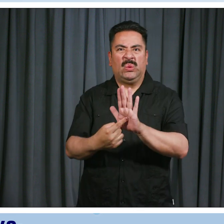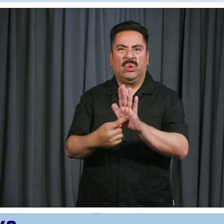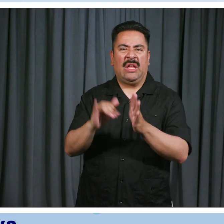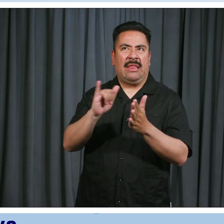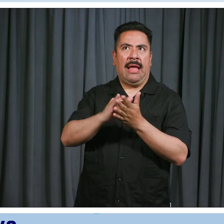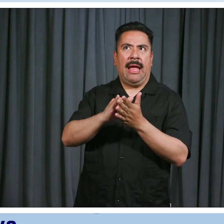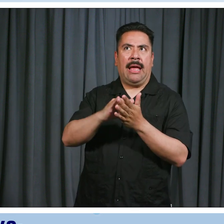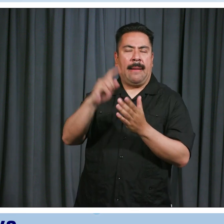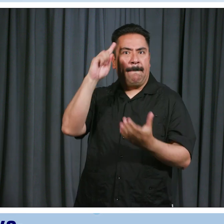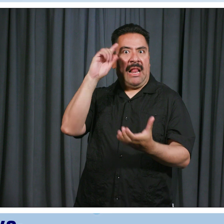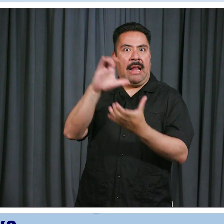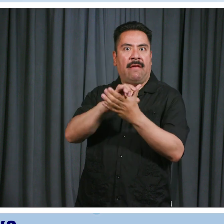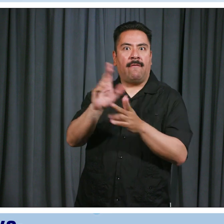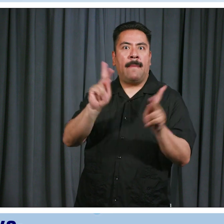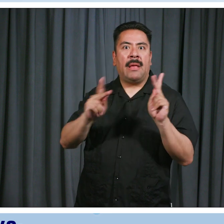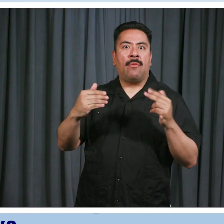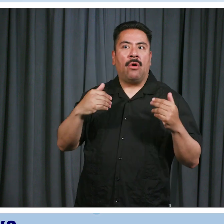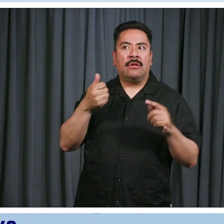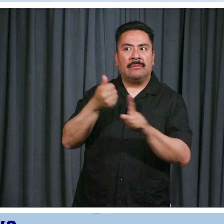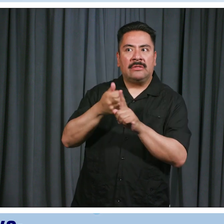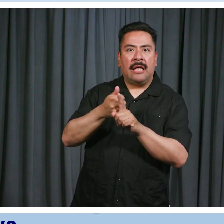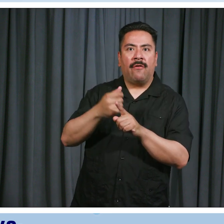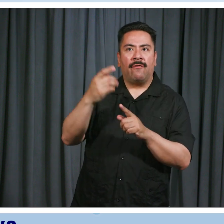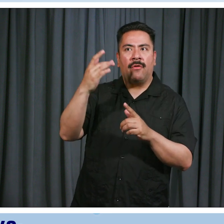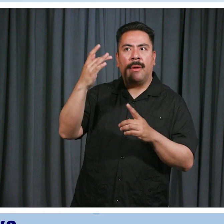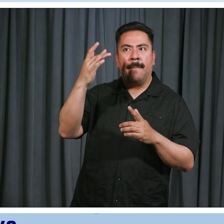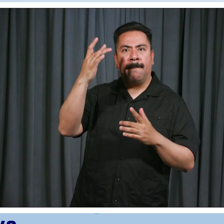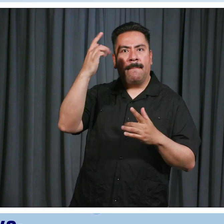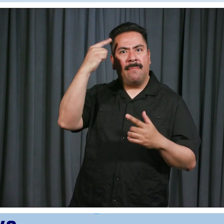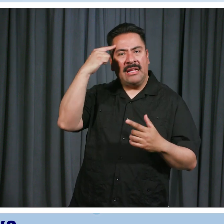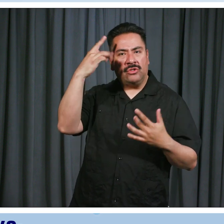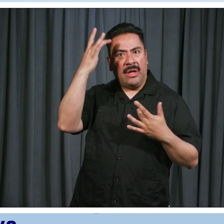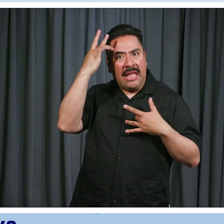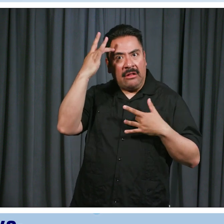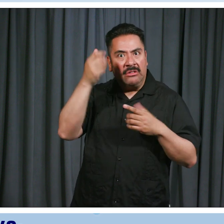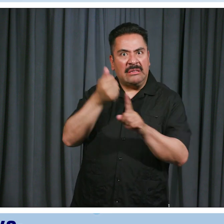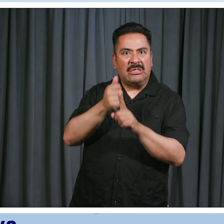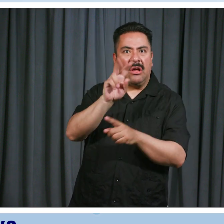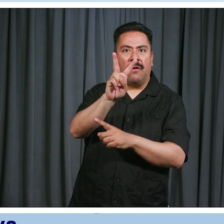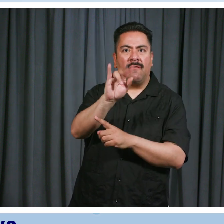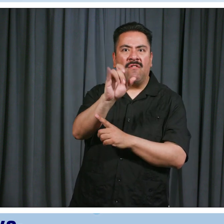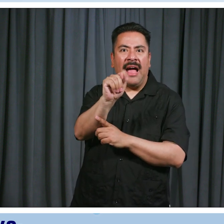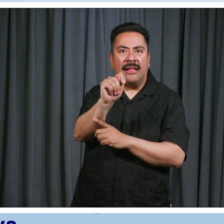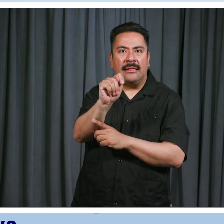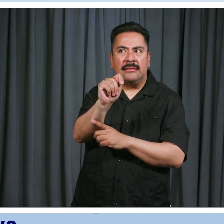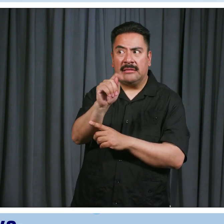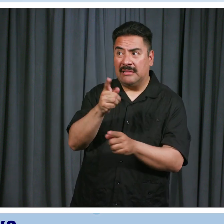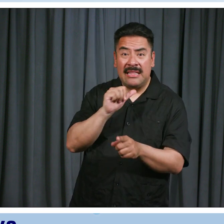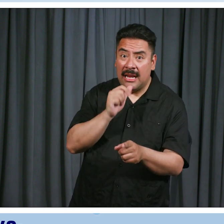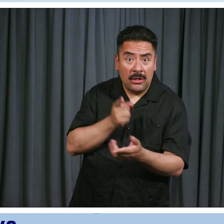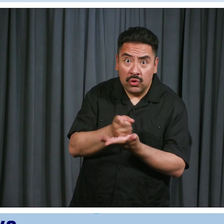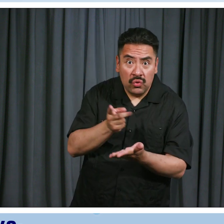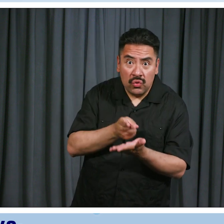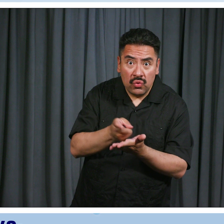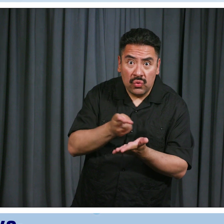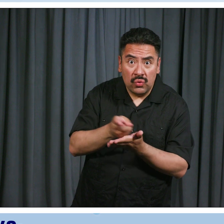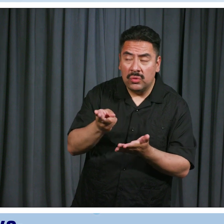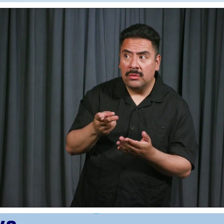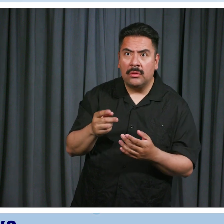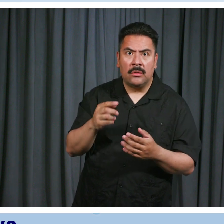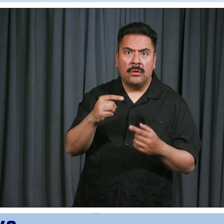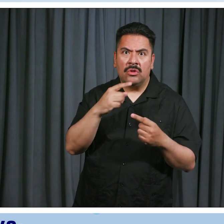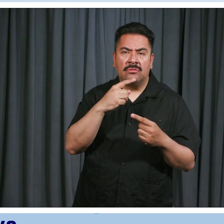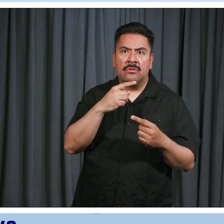with mental illness are violent, and it's not the truth. In fact, it's the opposite of the truth, that people living with mental illness are more likely